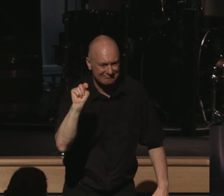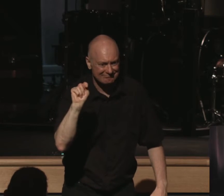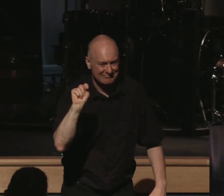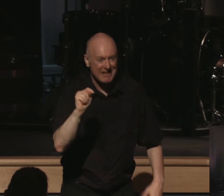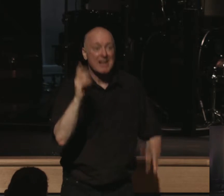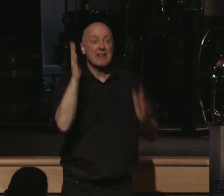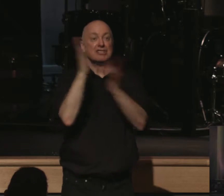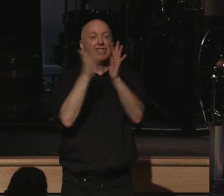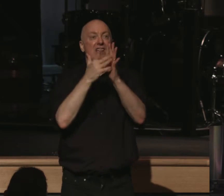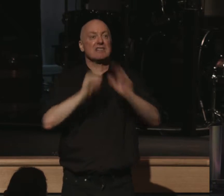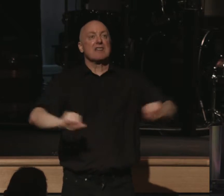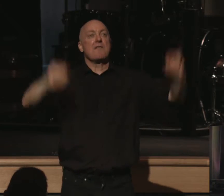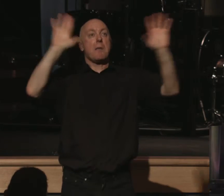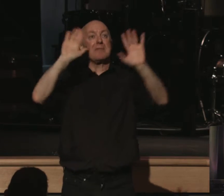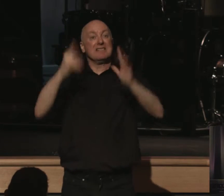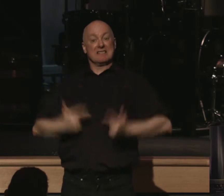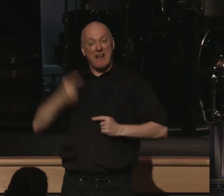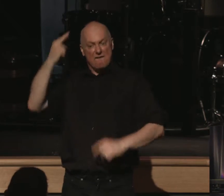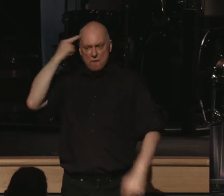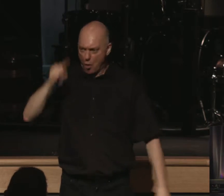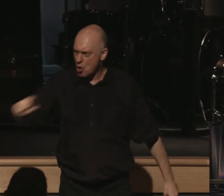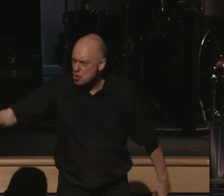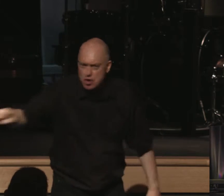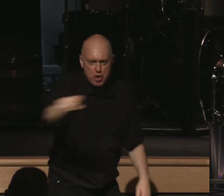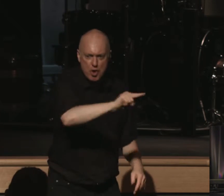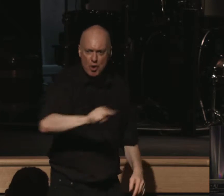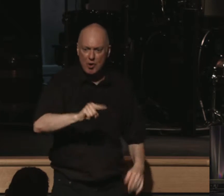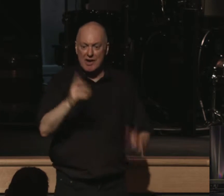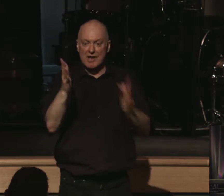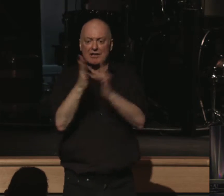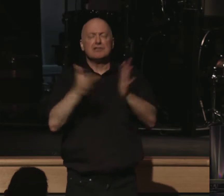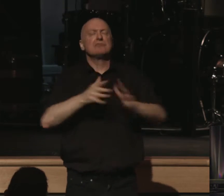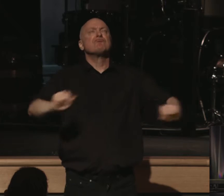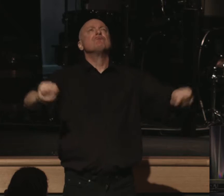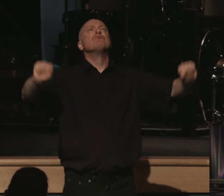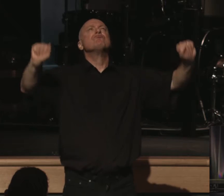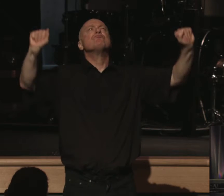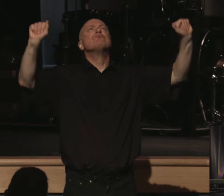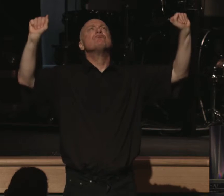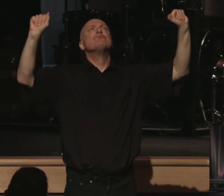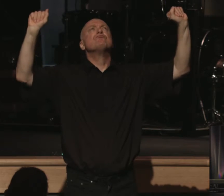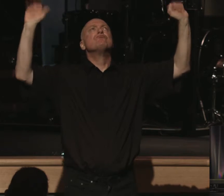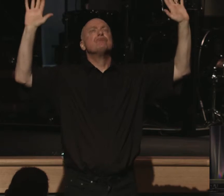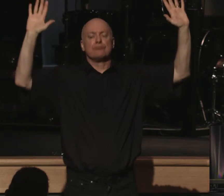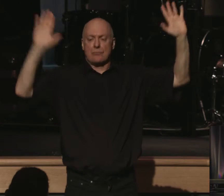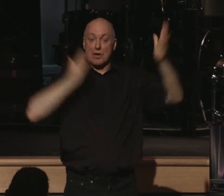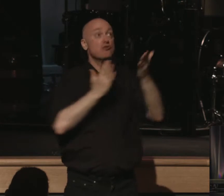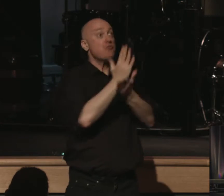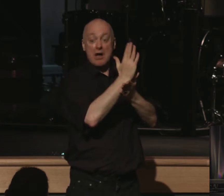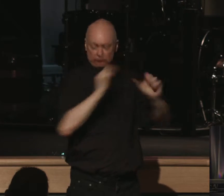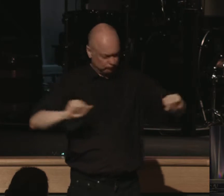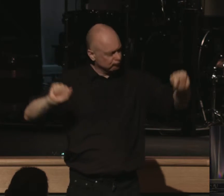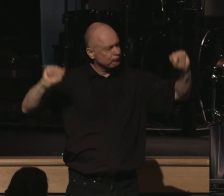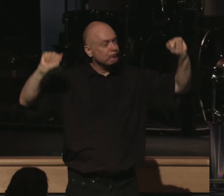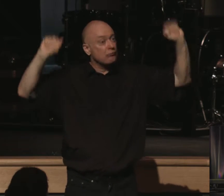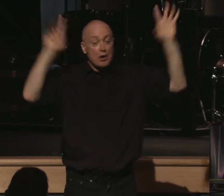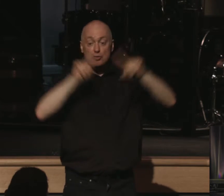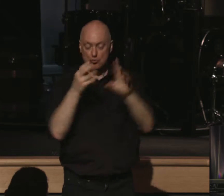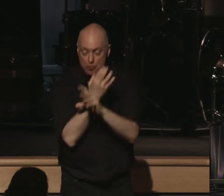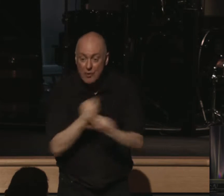He gave his life for you. He laid down what was his to rescue children he loved